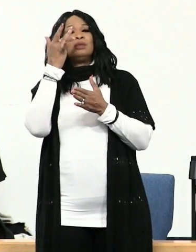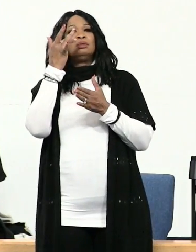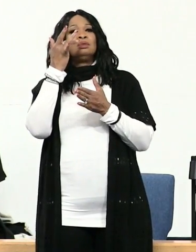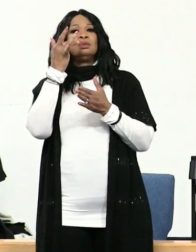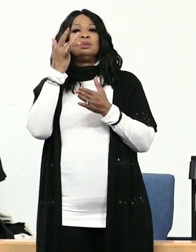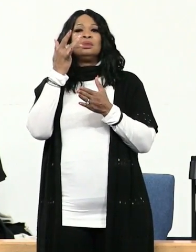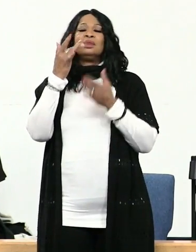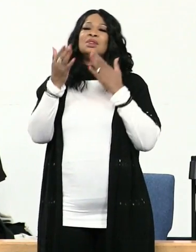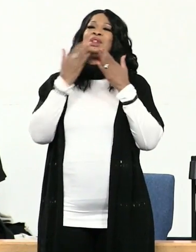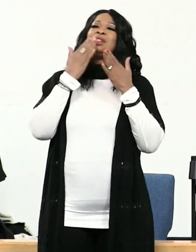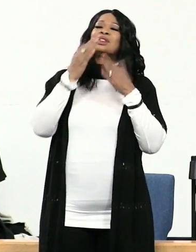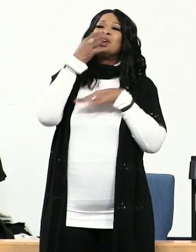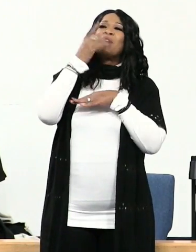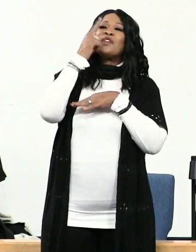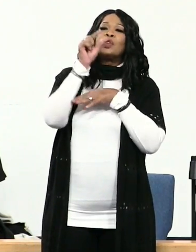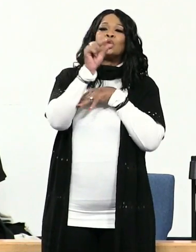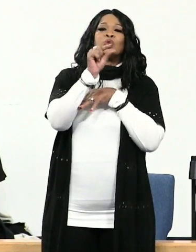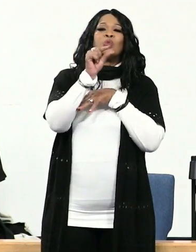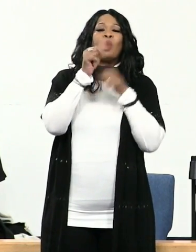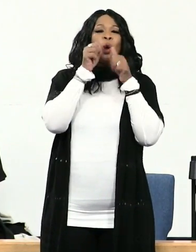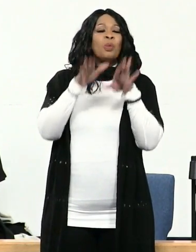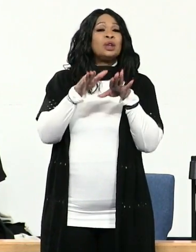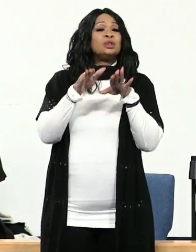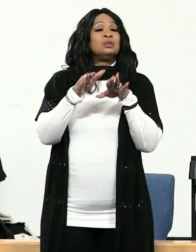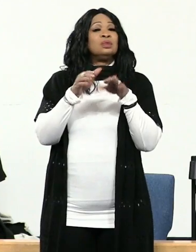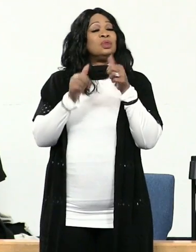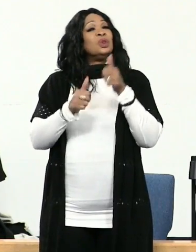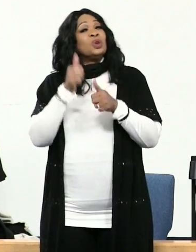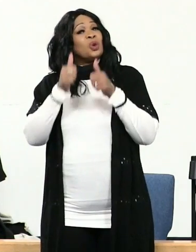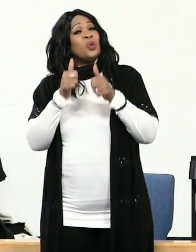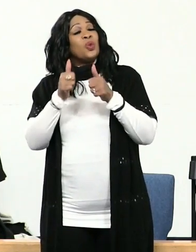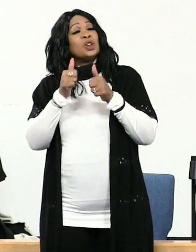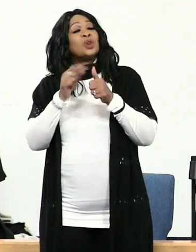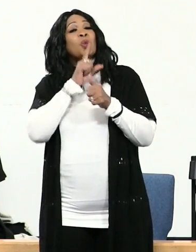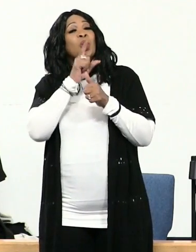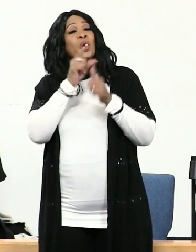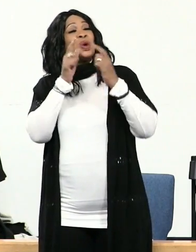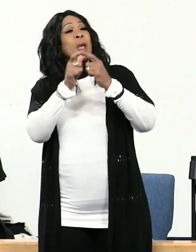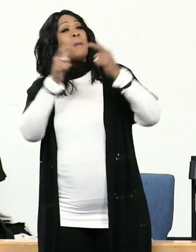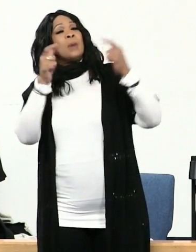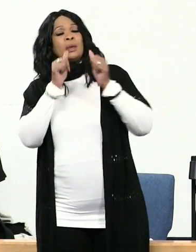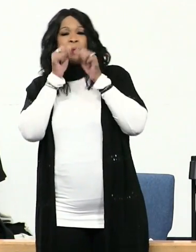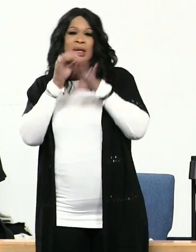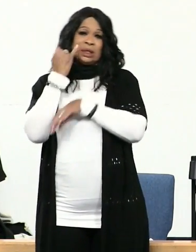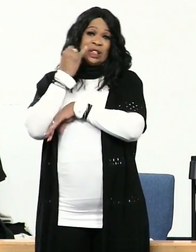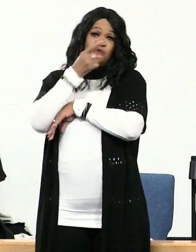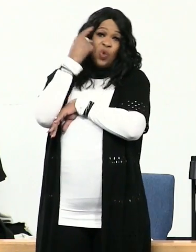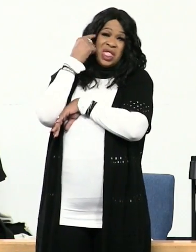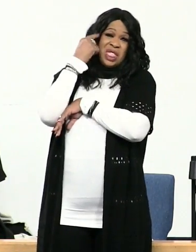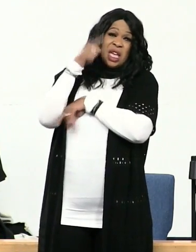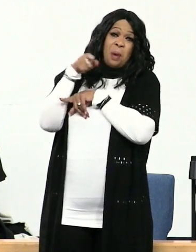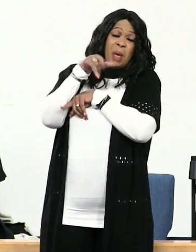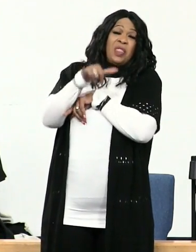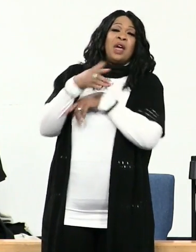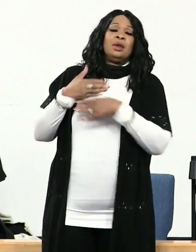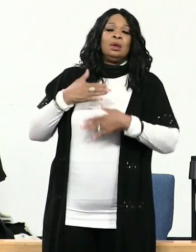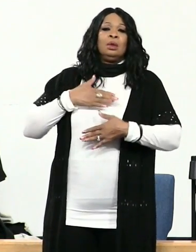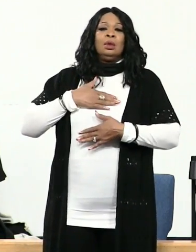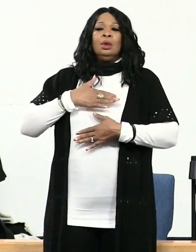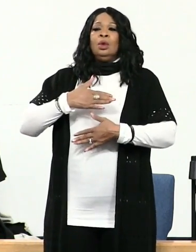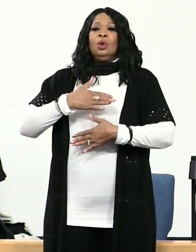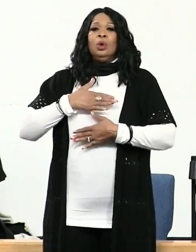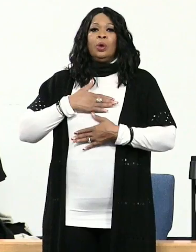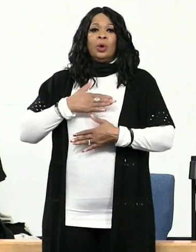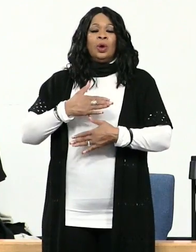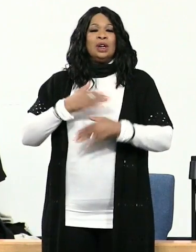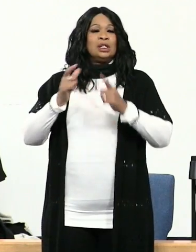the little blessings, which are really big blessings when you think about it. Breathing is a big